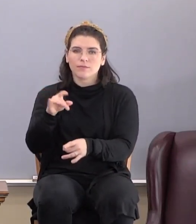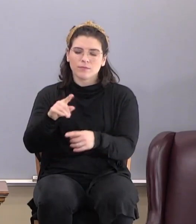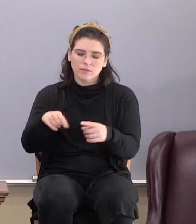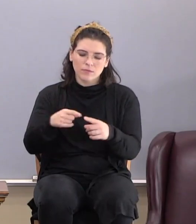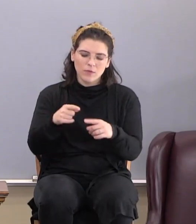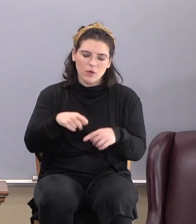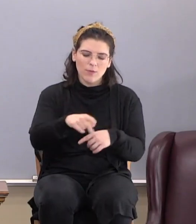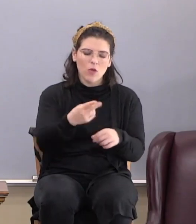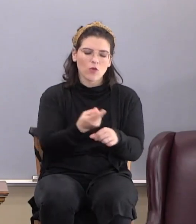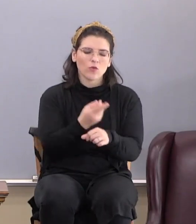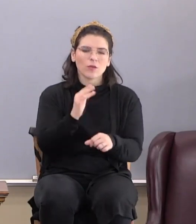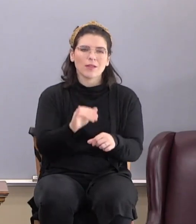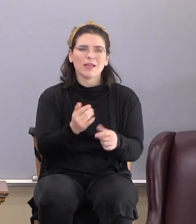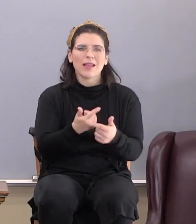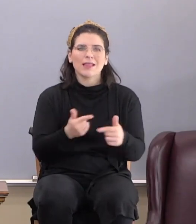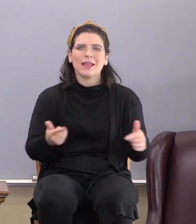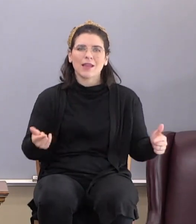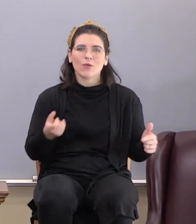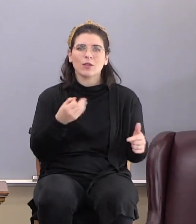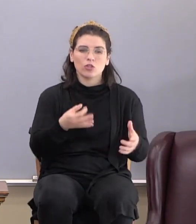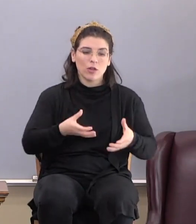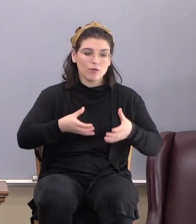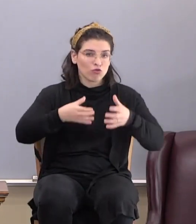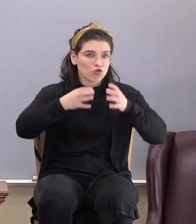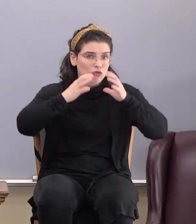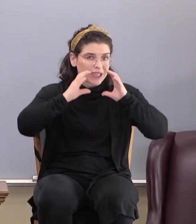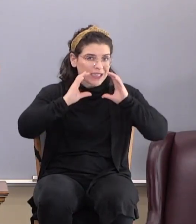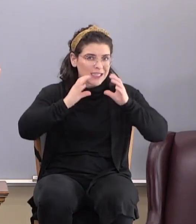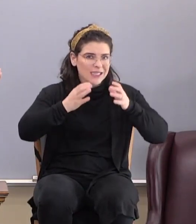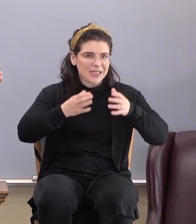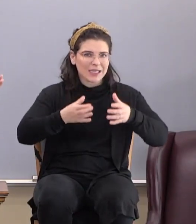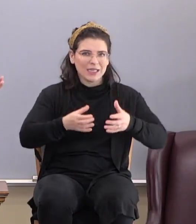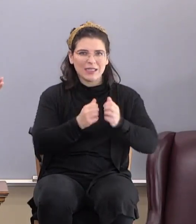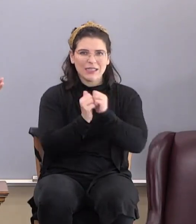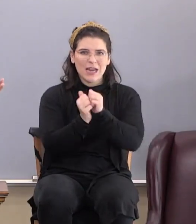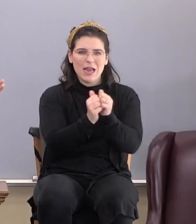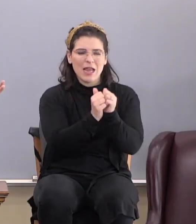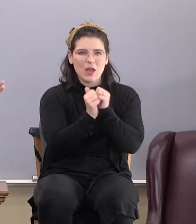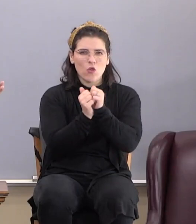Paul here uses that language of drinking